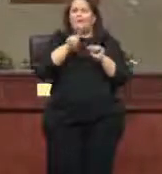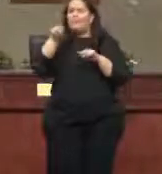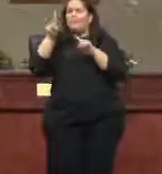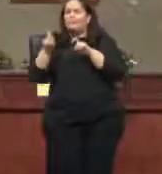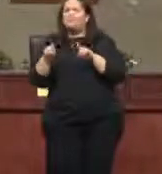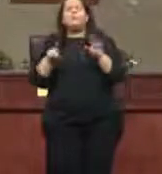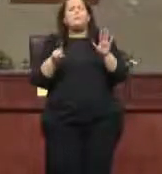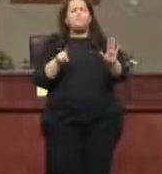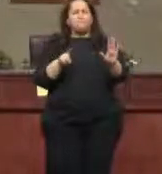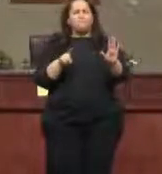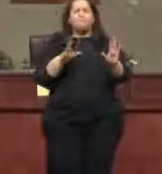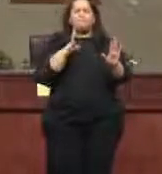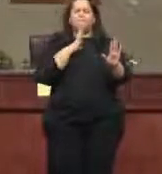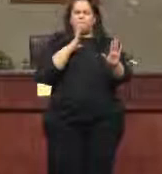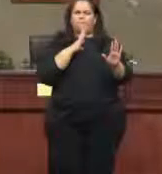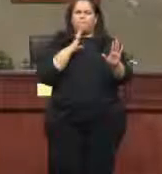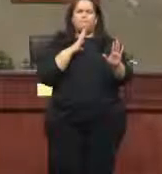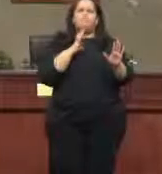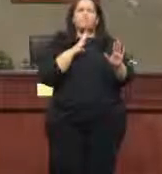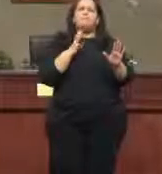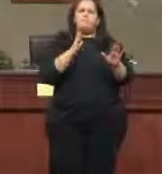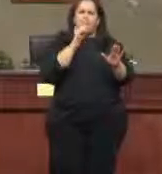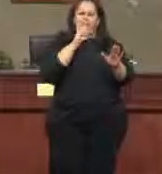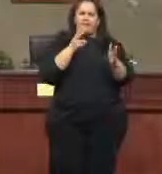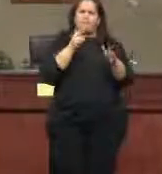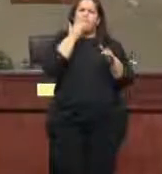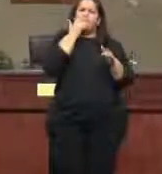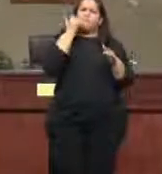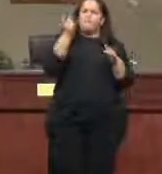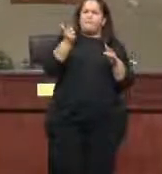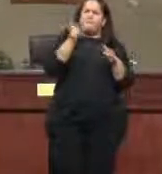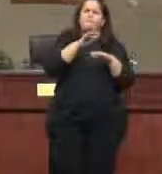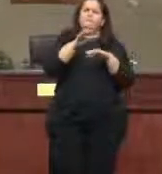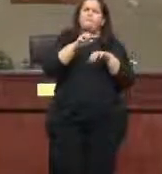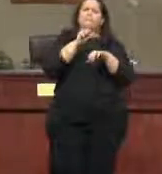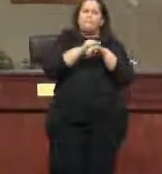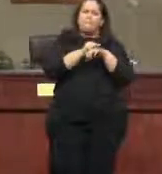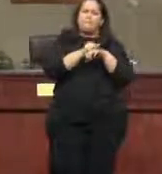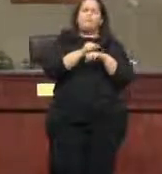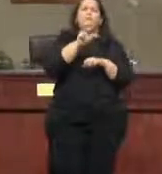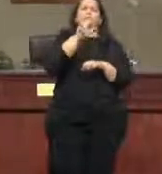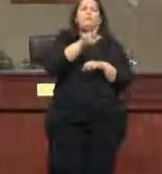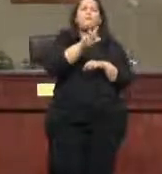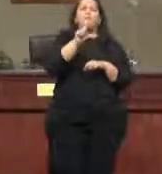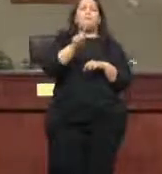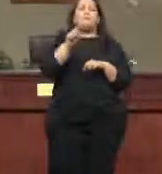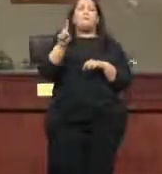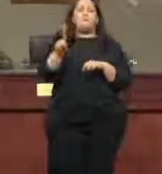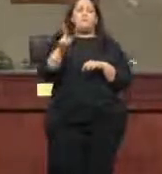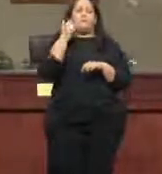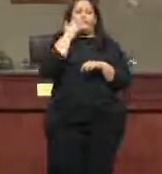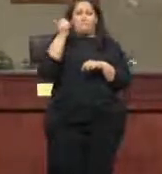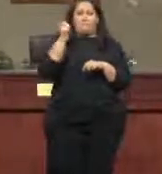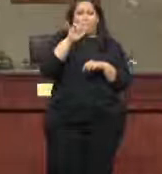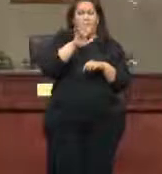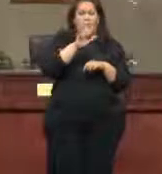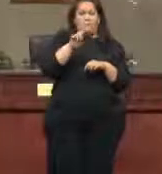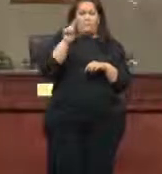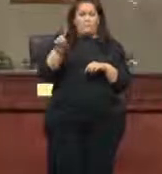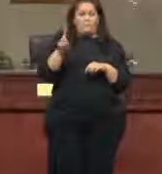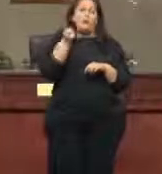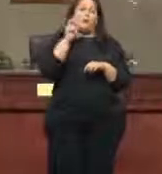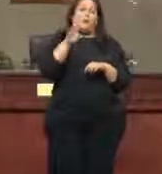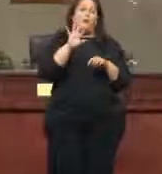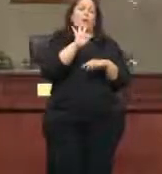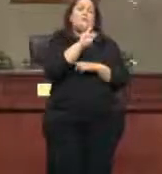can register to get the COVID-19 vaccination by calling 311, or the Florida Department of Health and